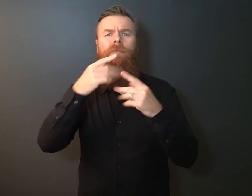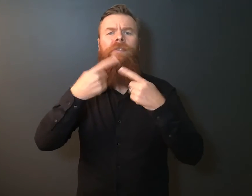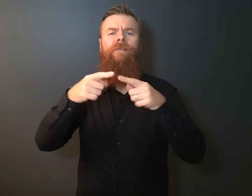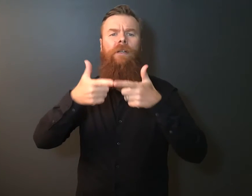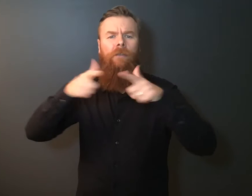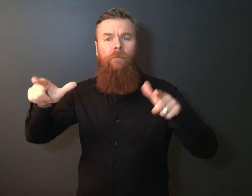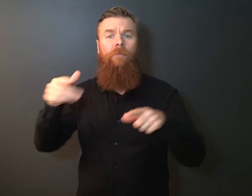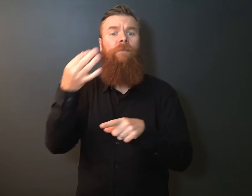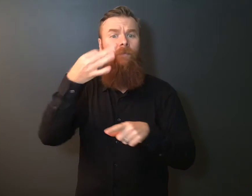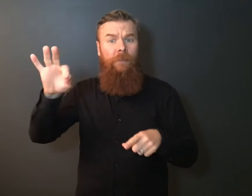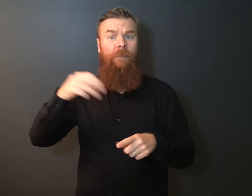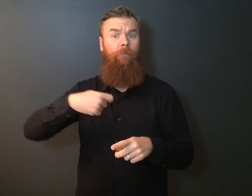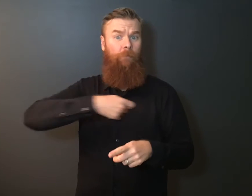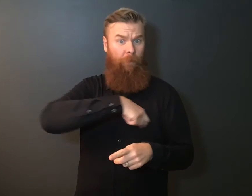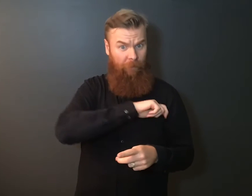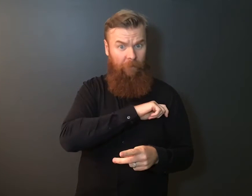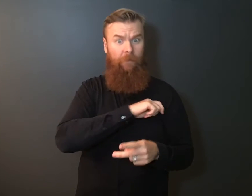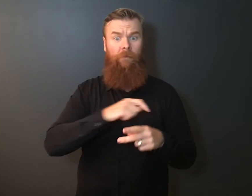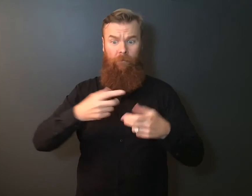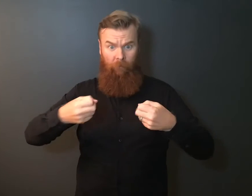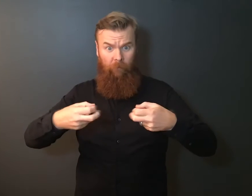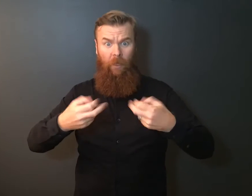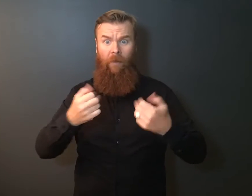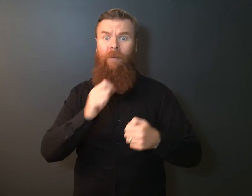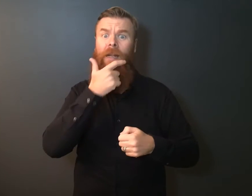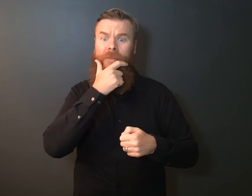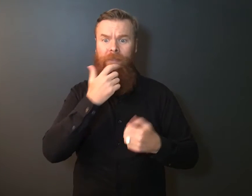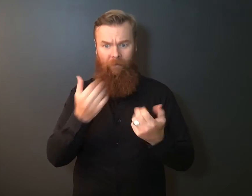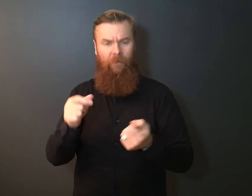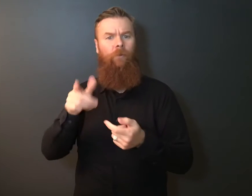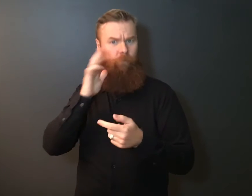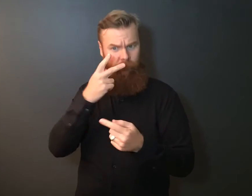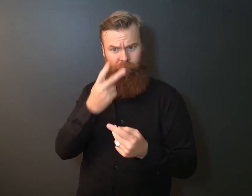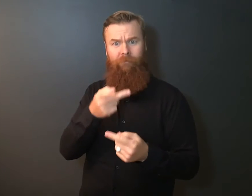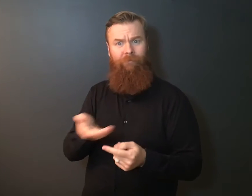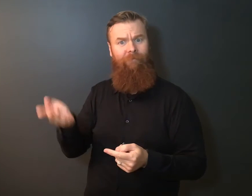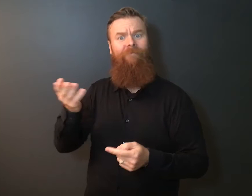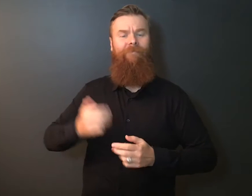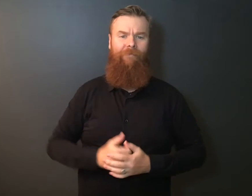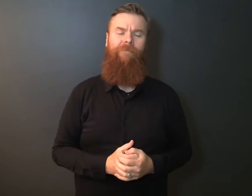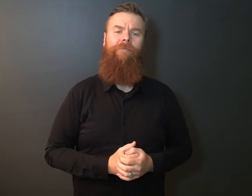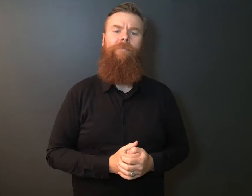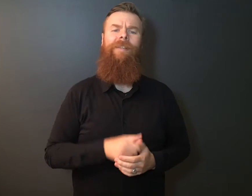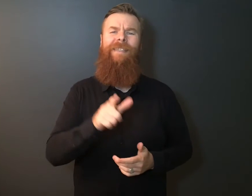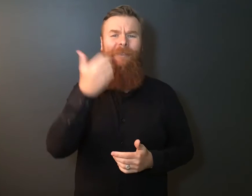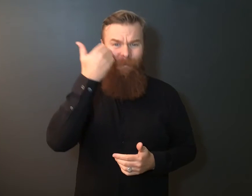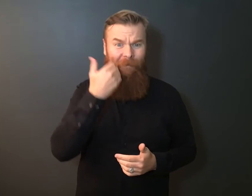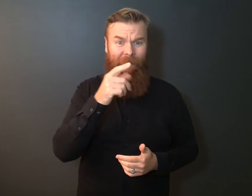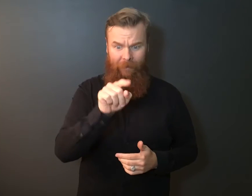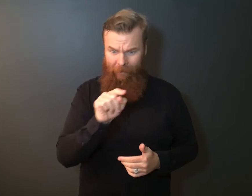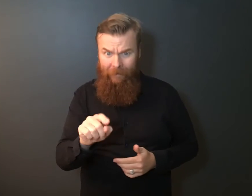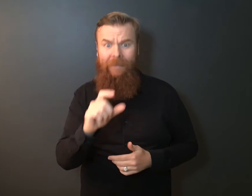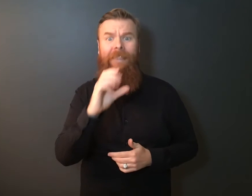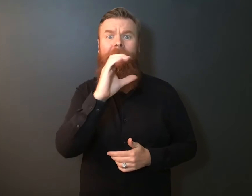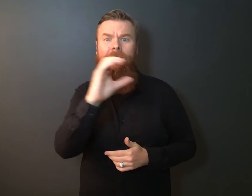in English. Please use CC button on your screen will enable the captions. If you need captions in different windows